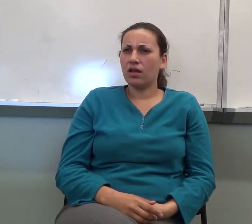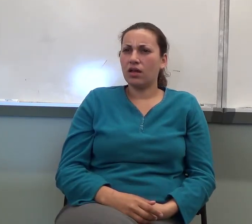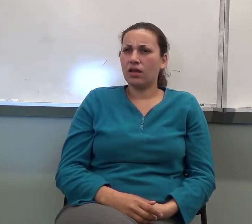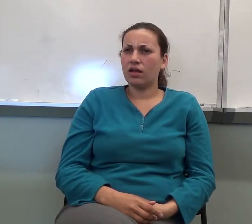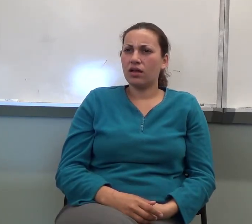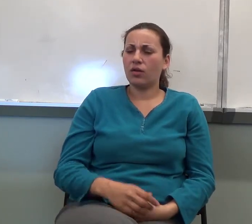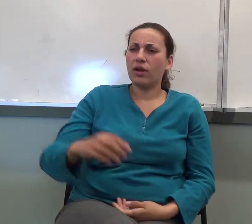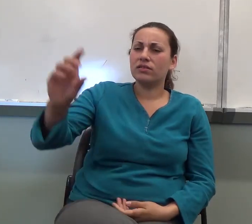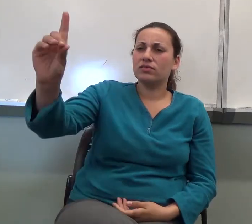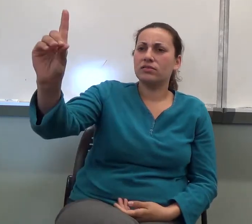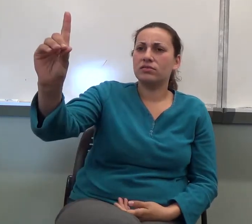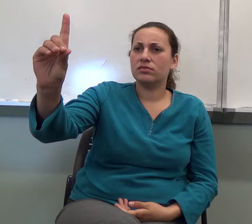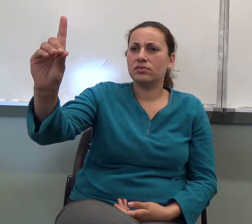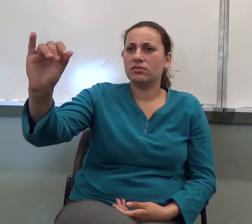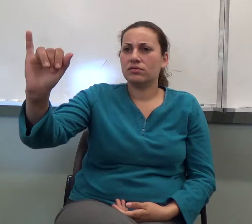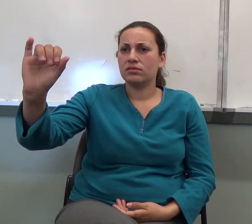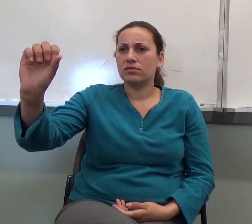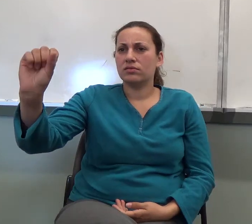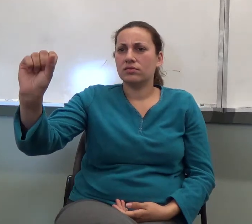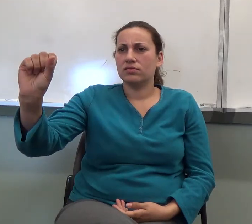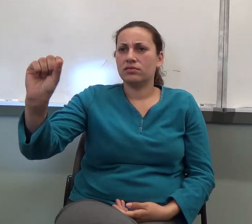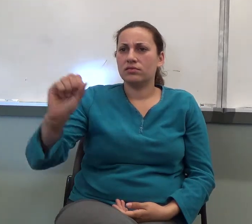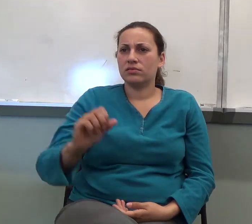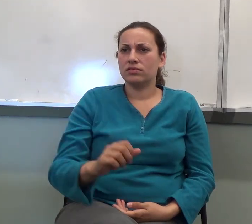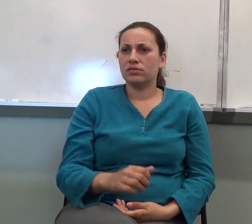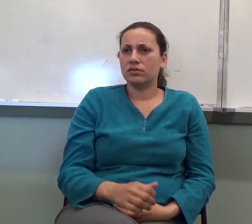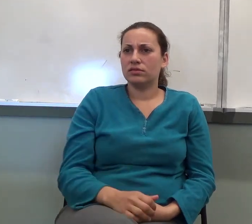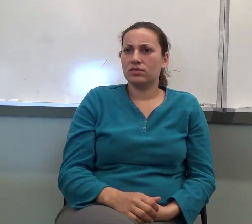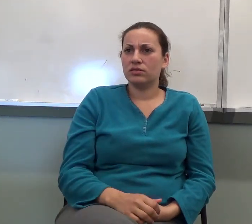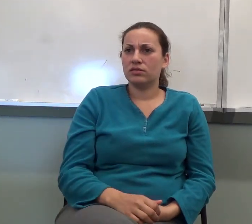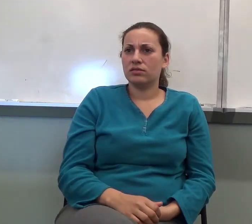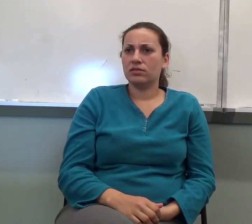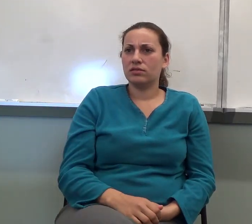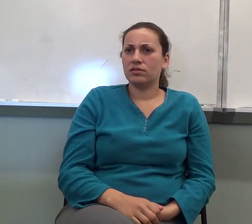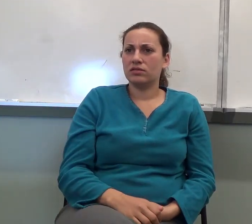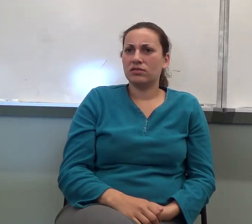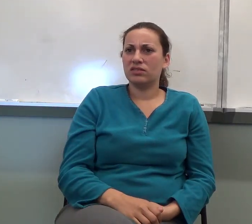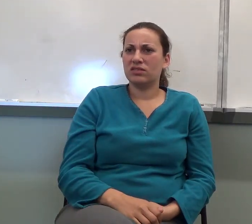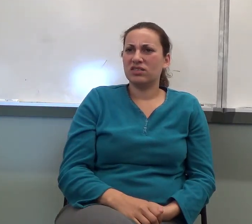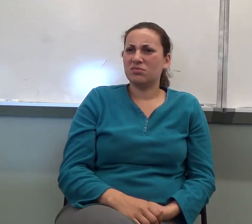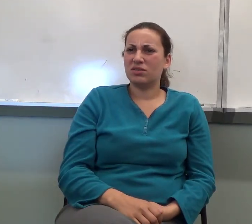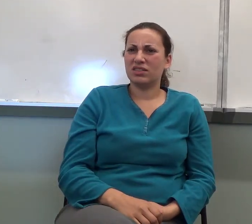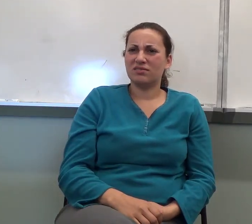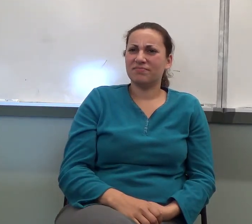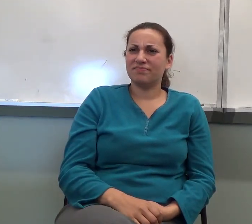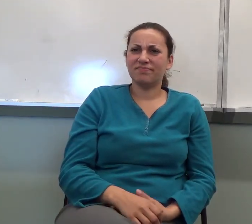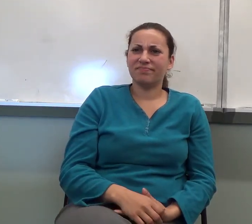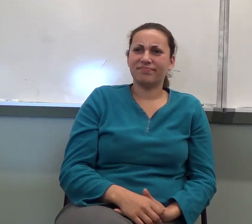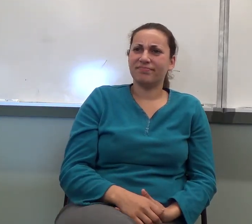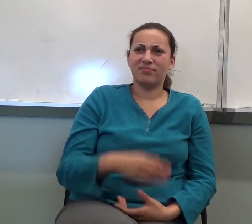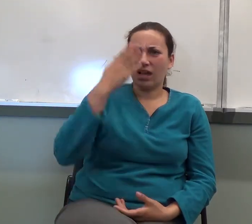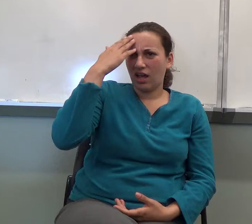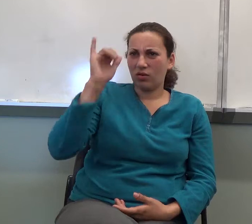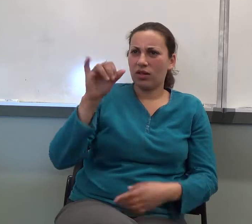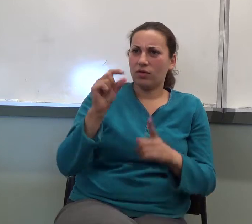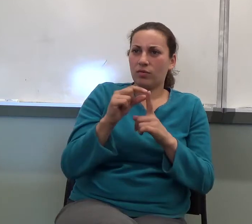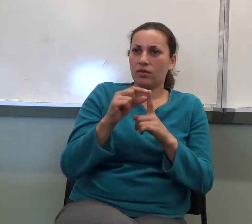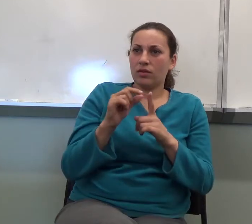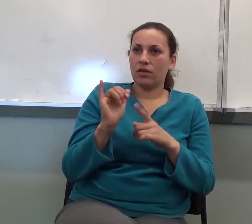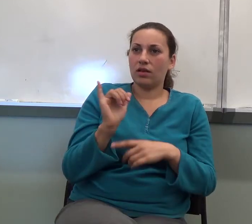Why is that the best buy? It's a bulk, right? 2 pound box. Right. It's a bulk box. What is this? This is a bunch of